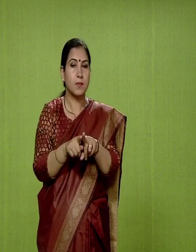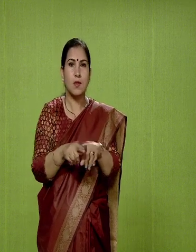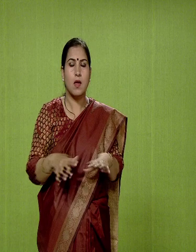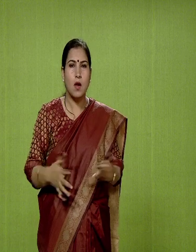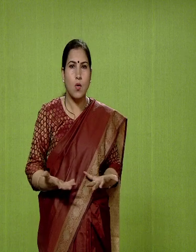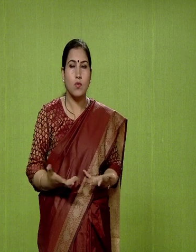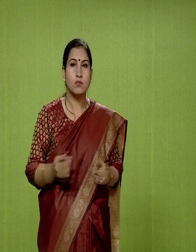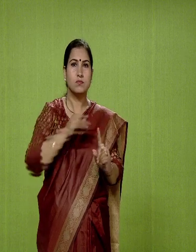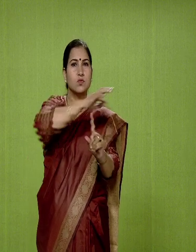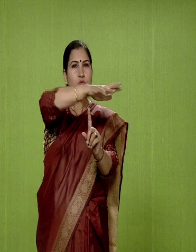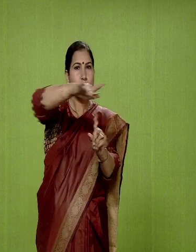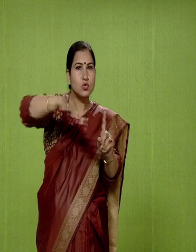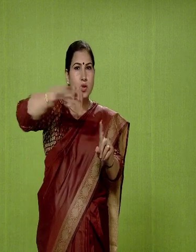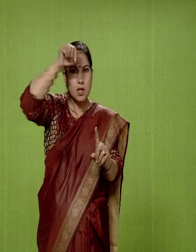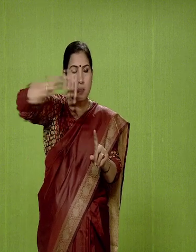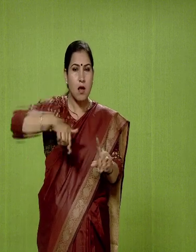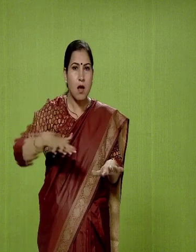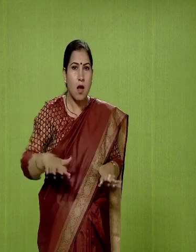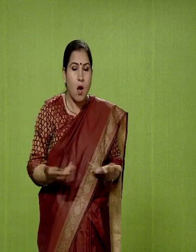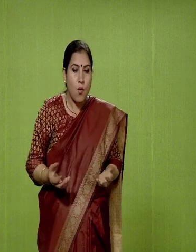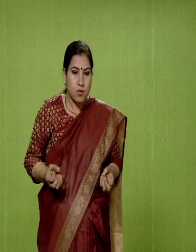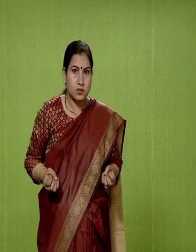rise of socialism in the country.